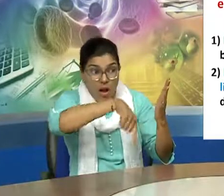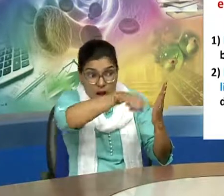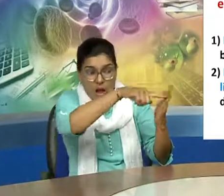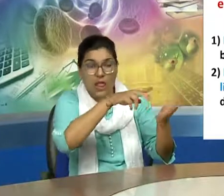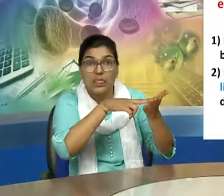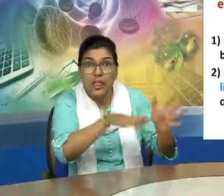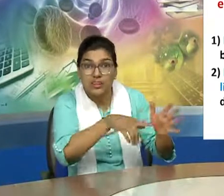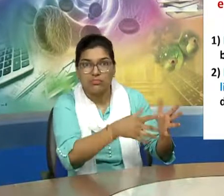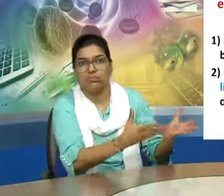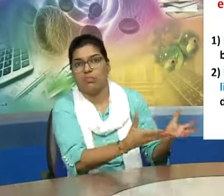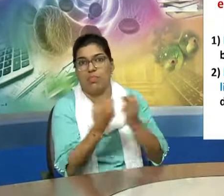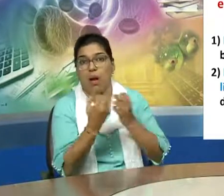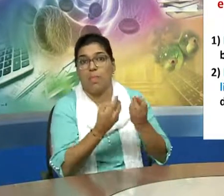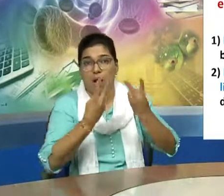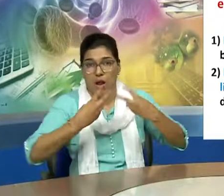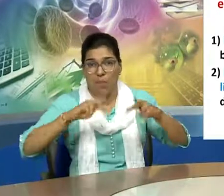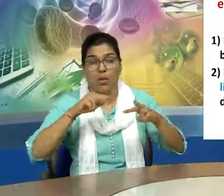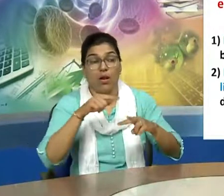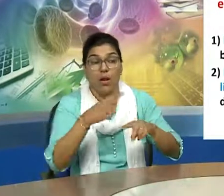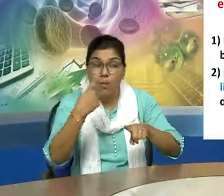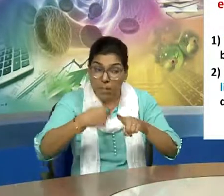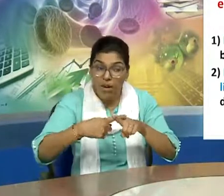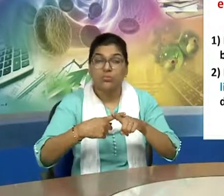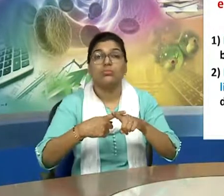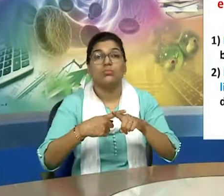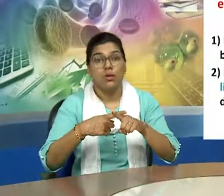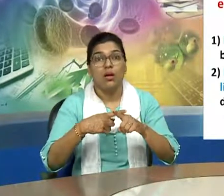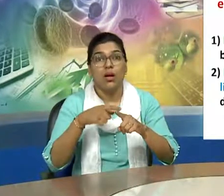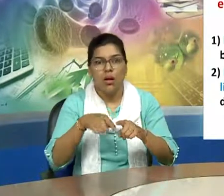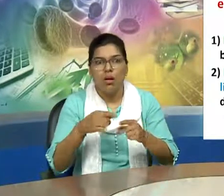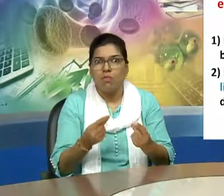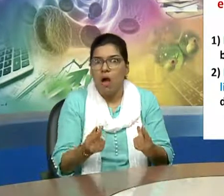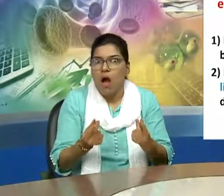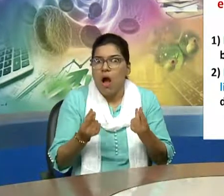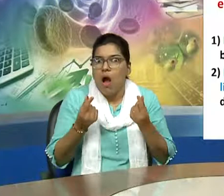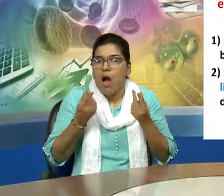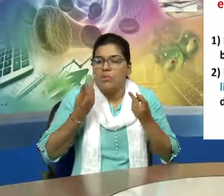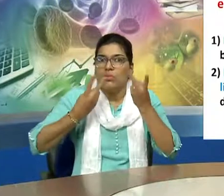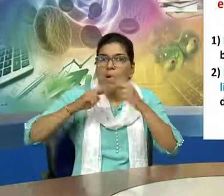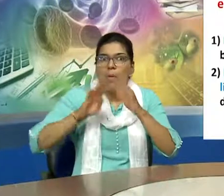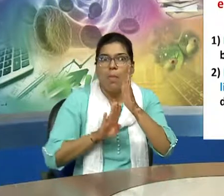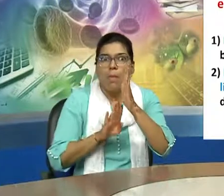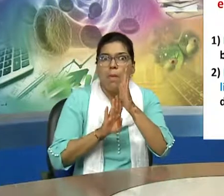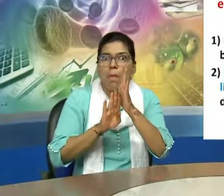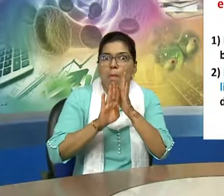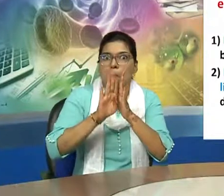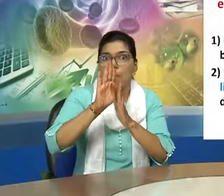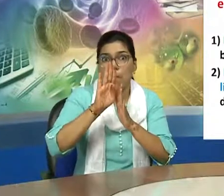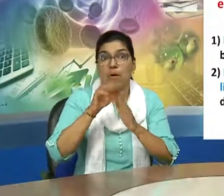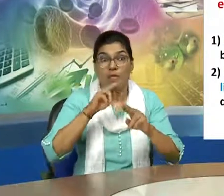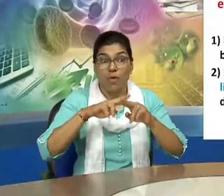which humans use. So all those can be considered as natural